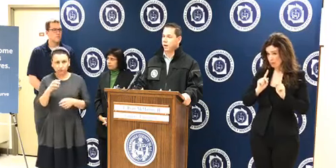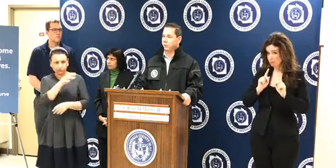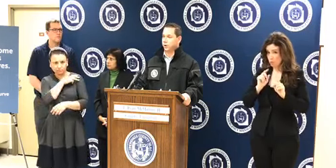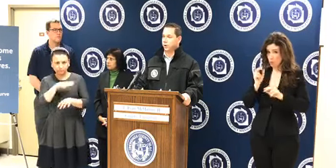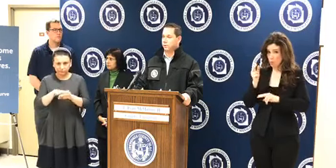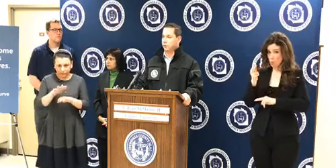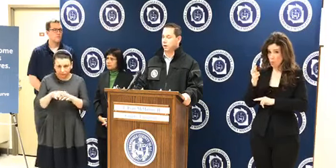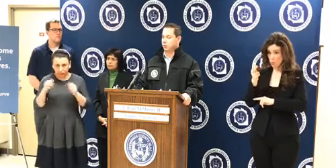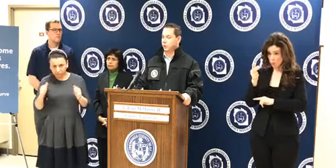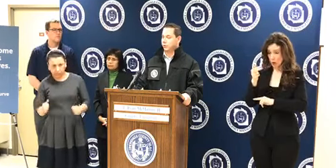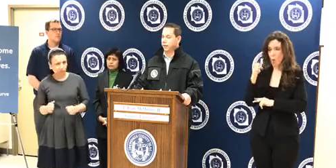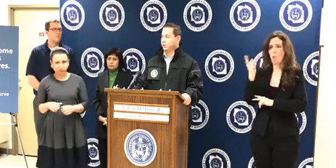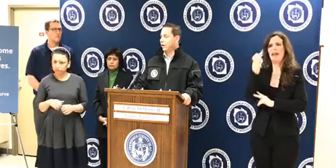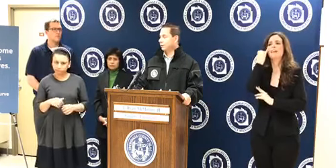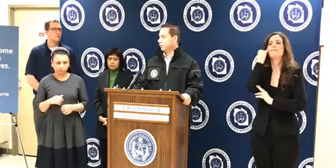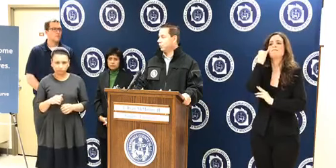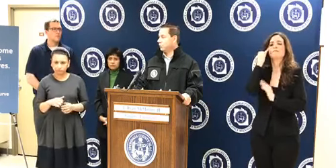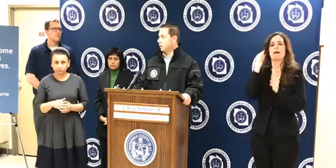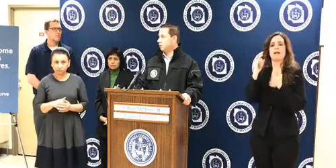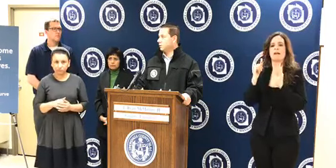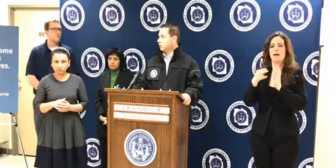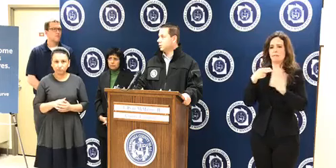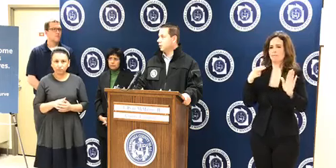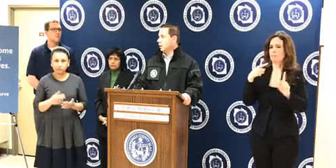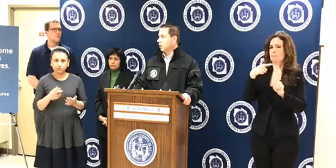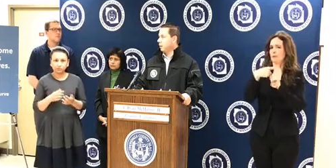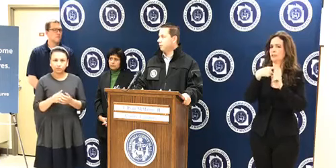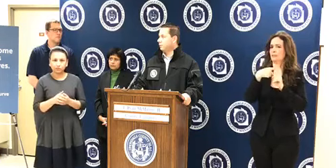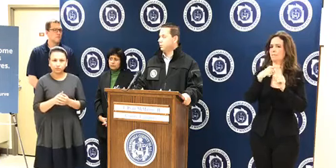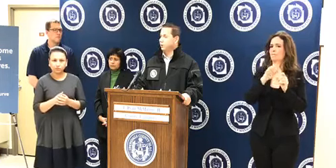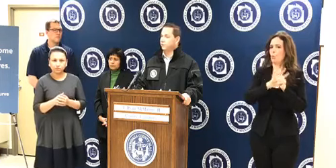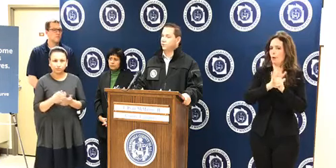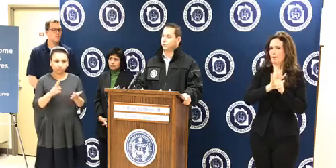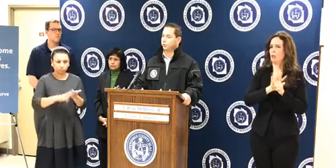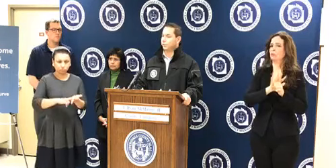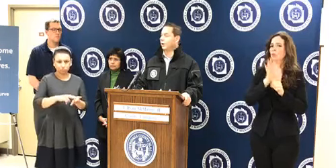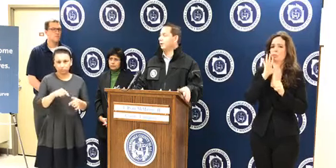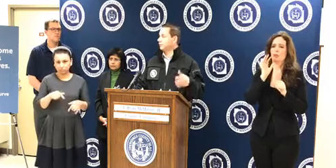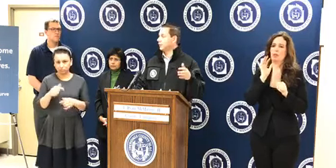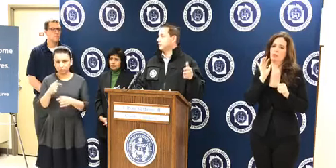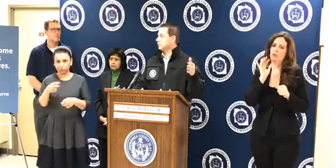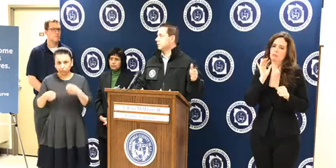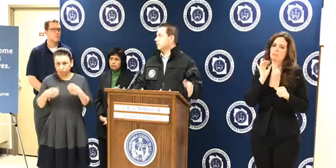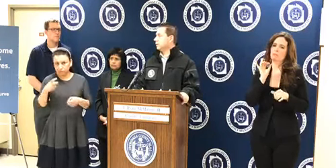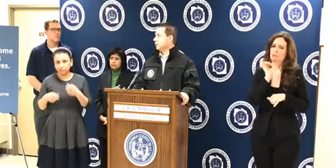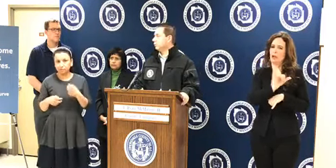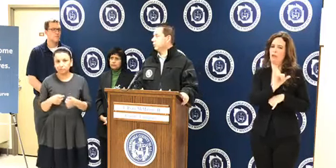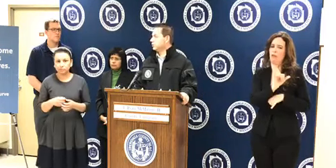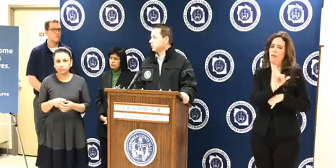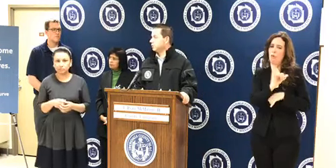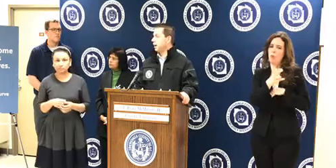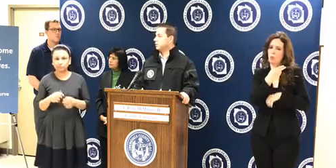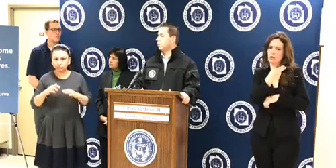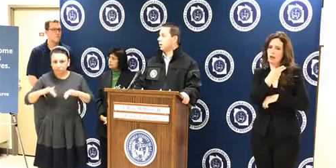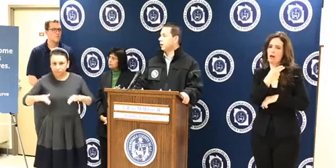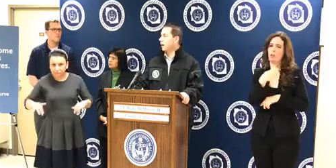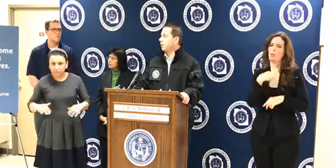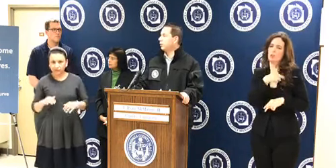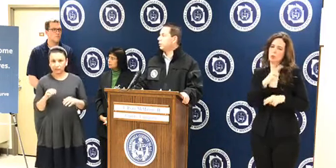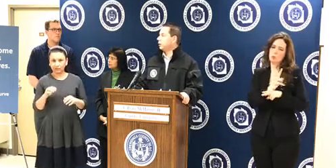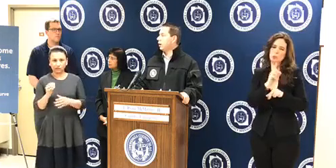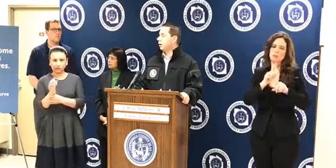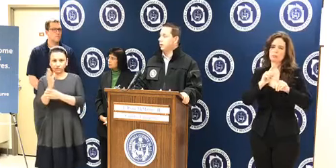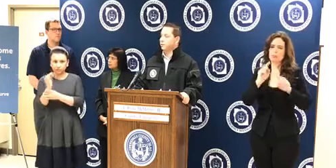We have contracted with hotels that we can use for various things in an emergency response. But right